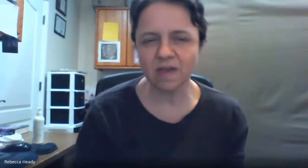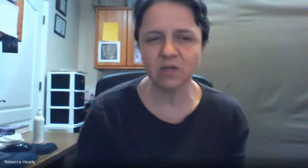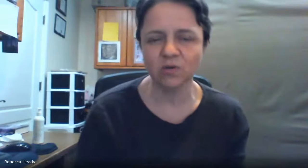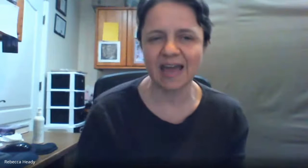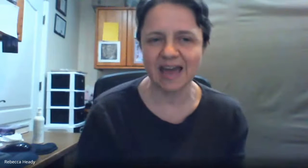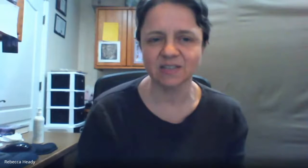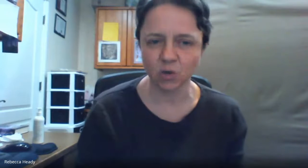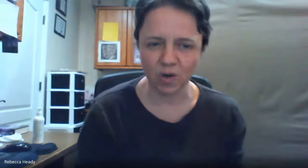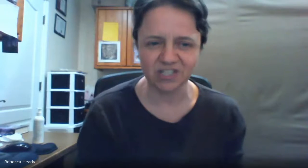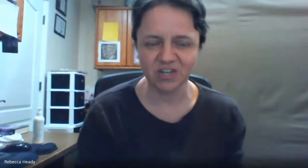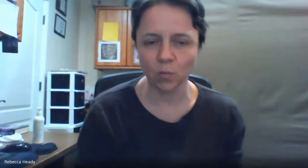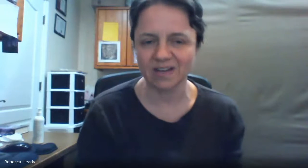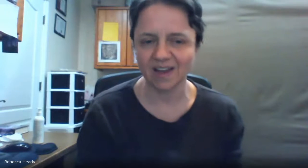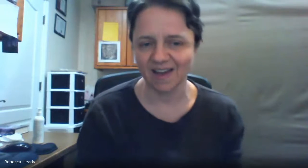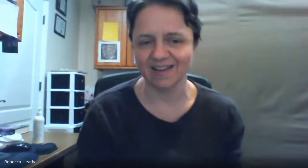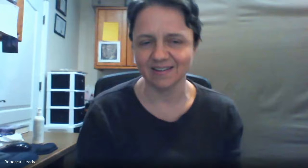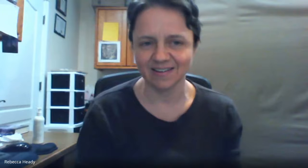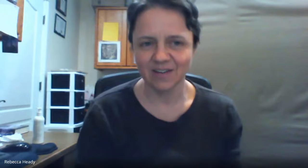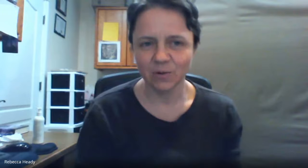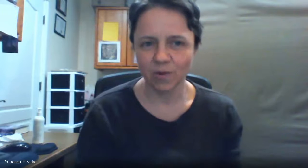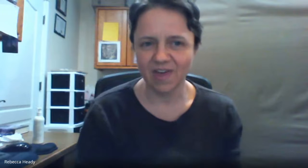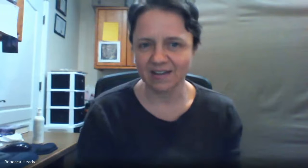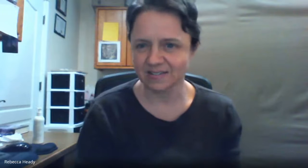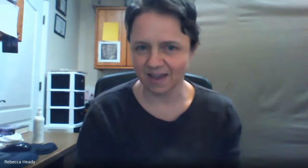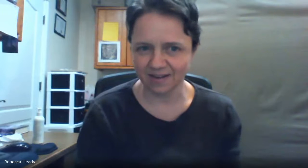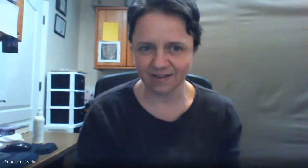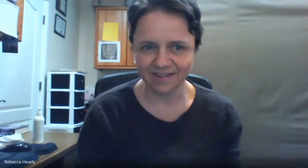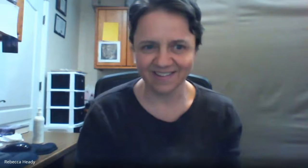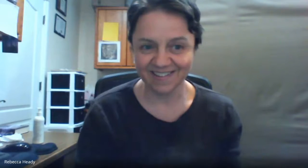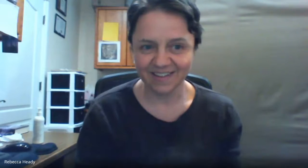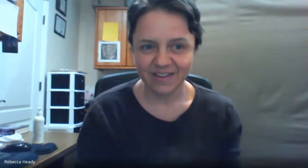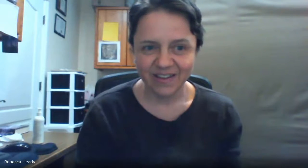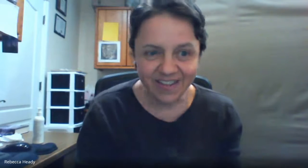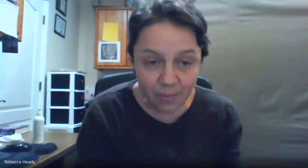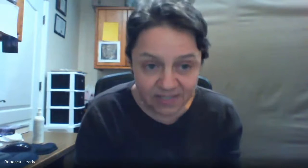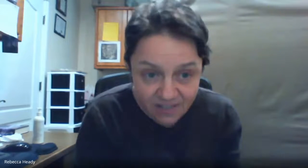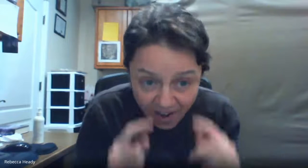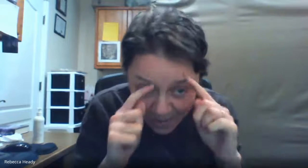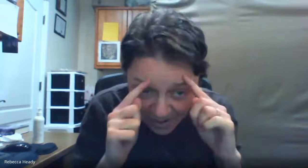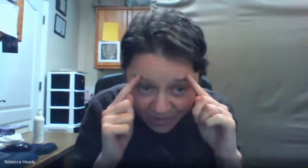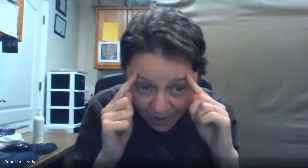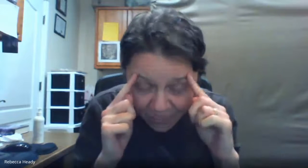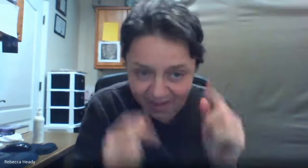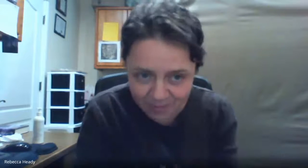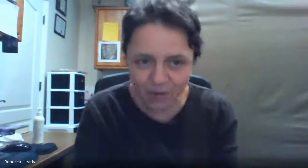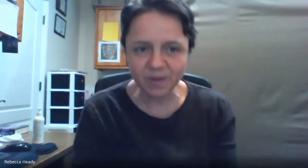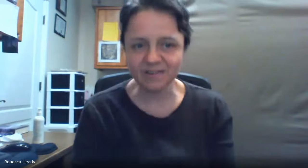way that you could ask a question, what kind, with that sign? Yeah, I see your eyebrows going up. Yeah, a little bit.